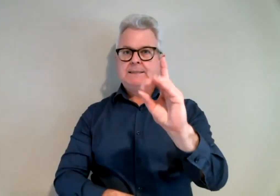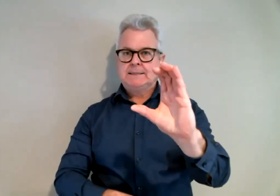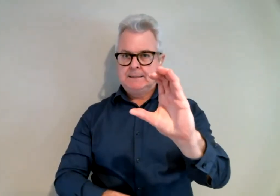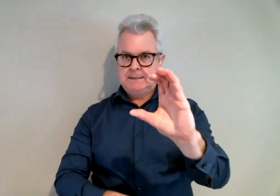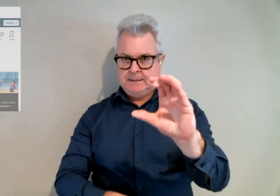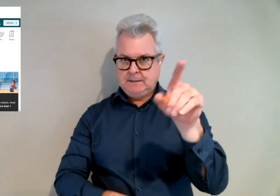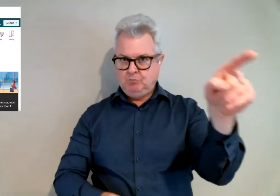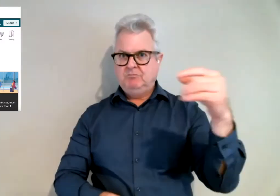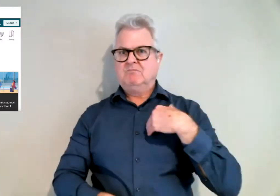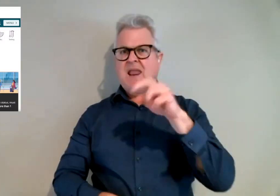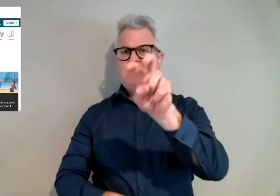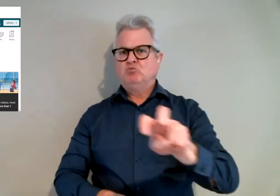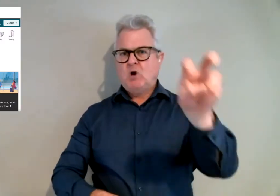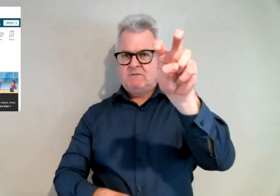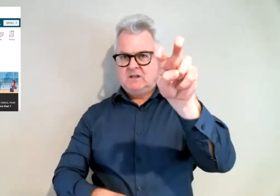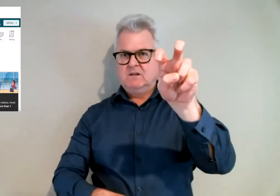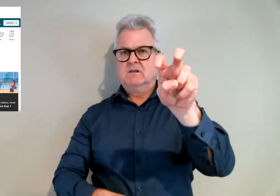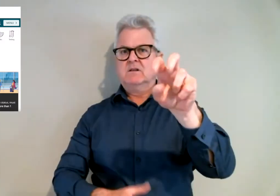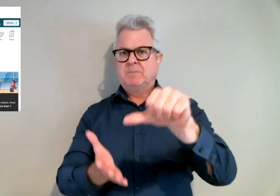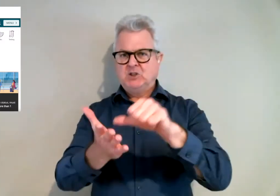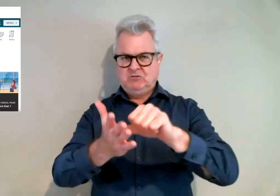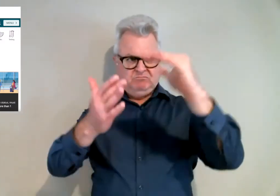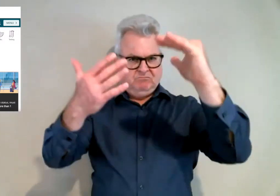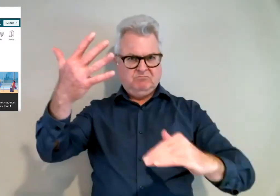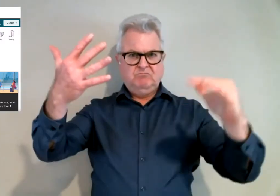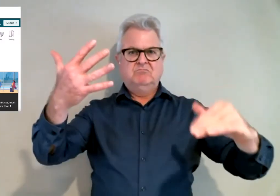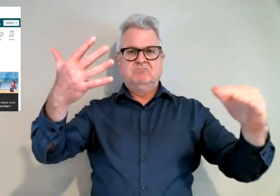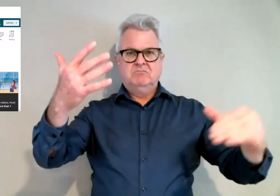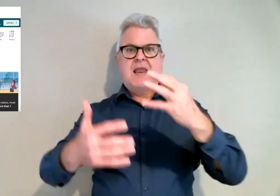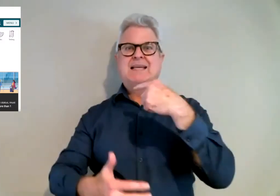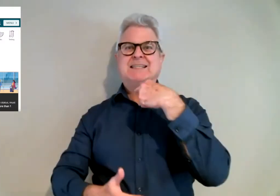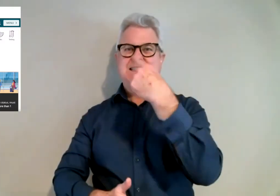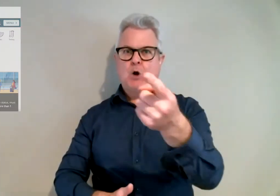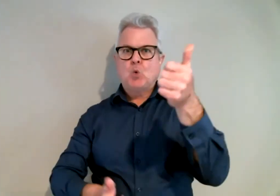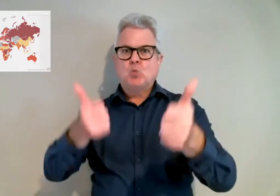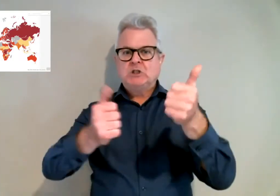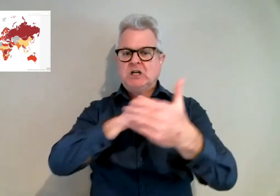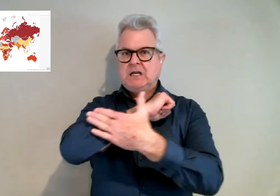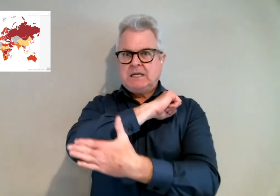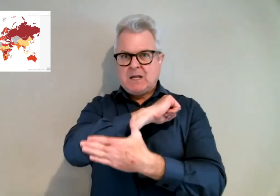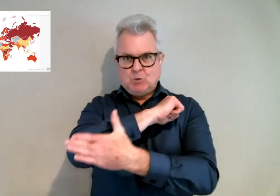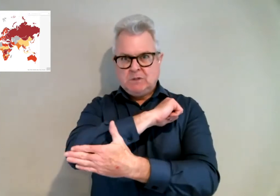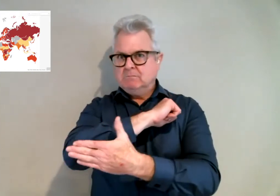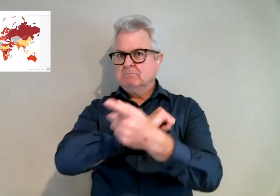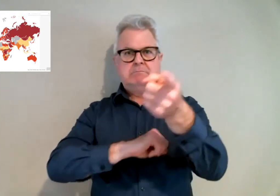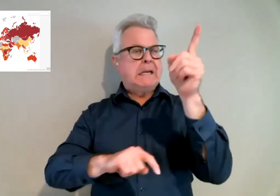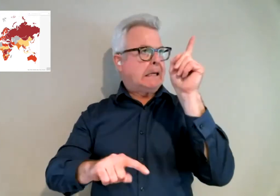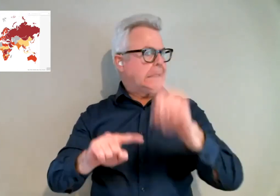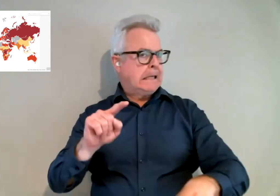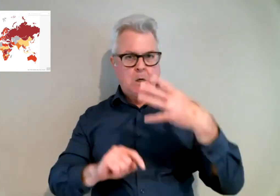Or you can go to the CDC website, and they also have a travel page listed on their website, and they will tell you which